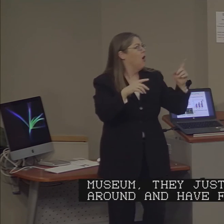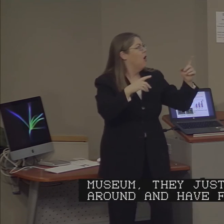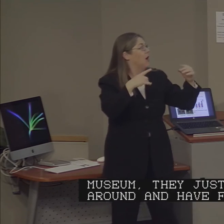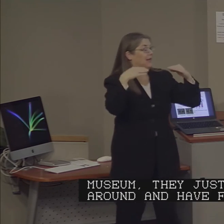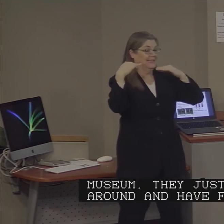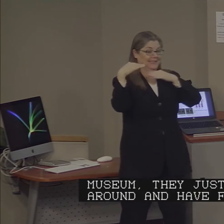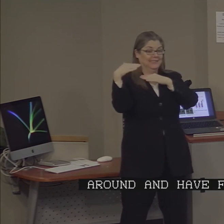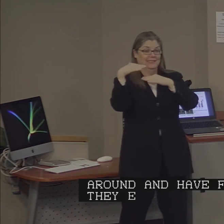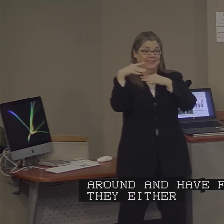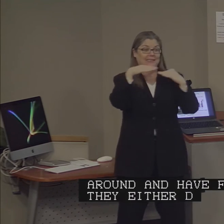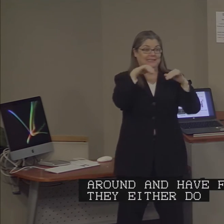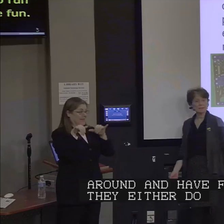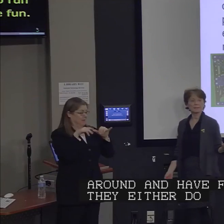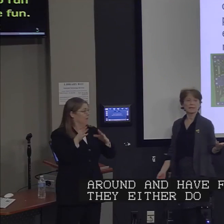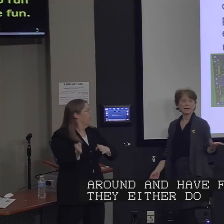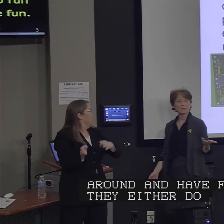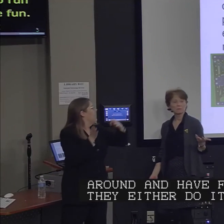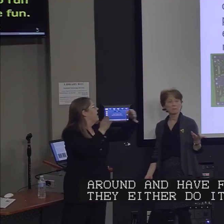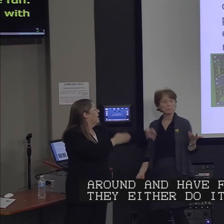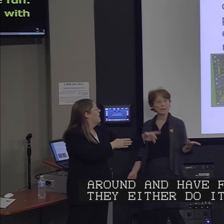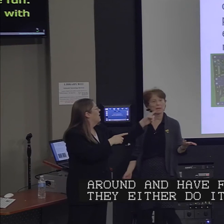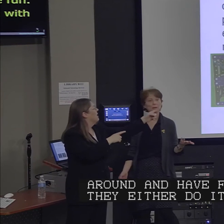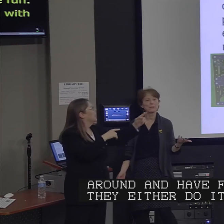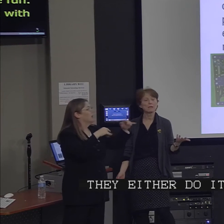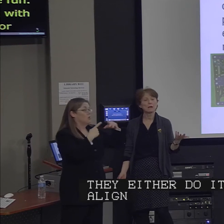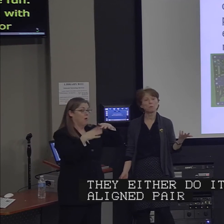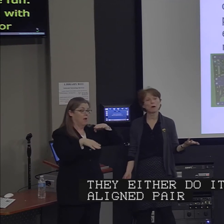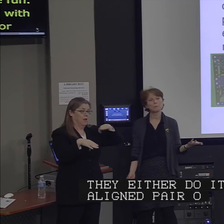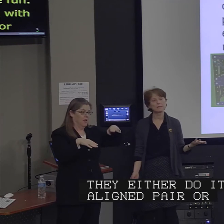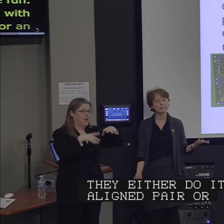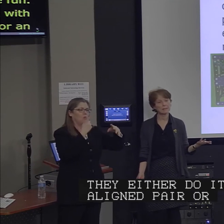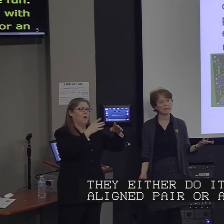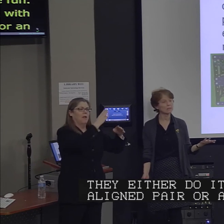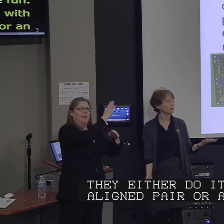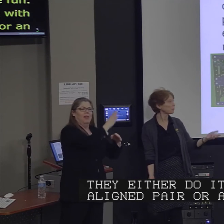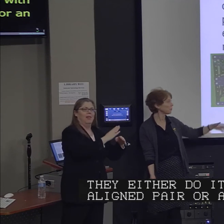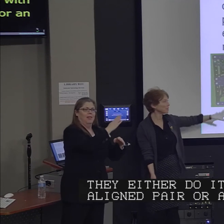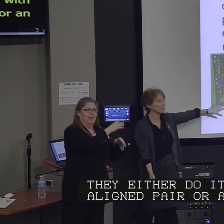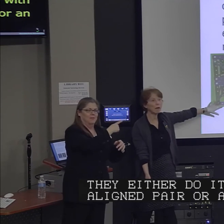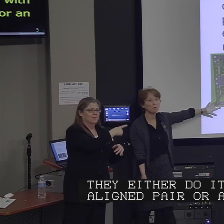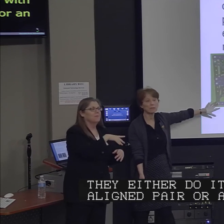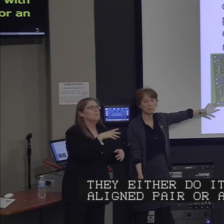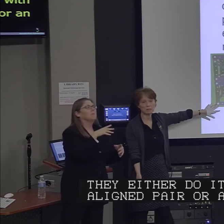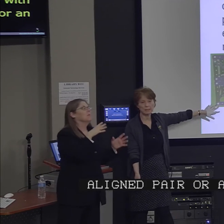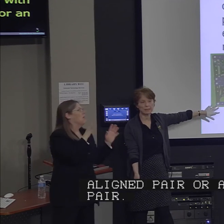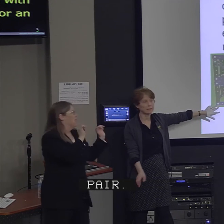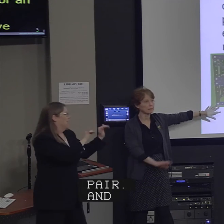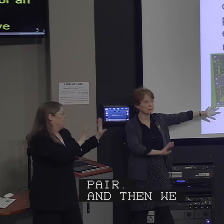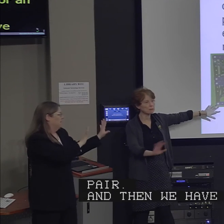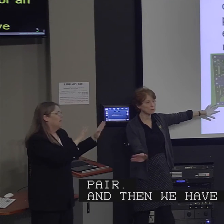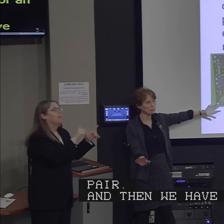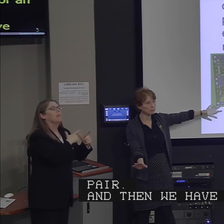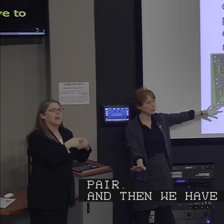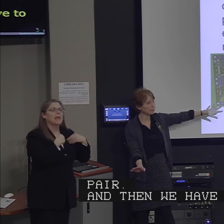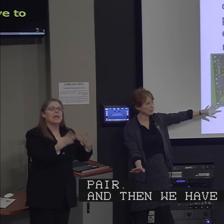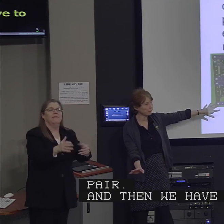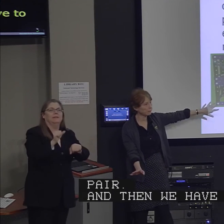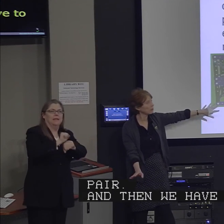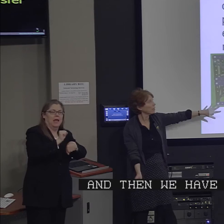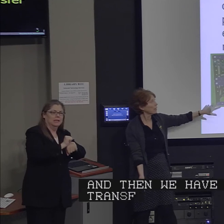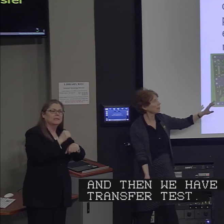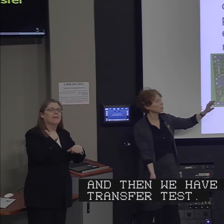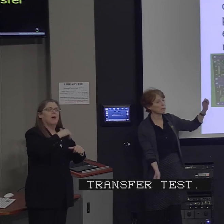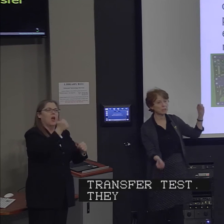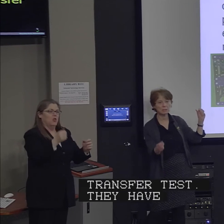them a transfer task. They have to repair a wobbly skyscraper, but it's not one that looks like this. It looks completely